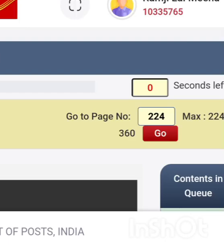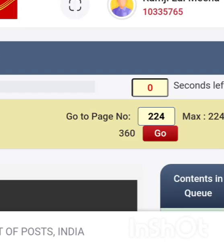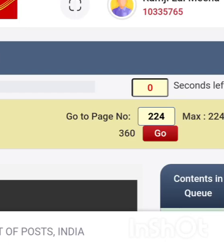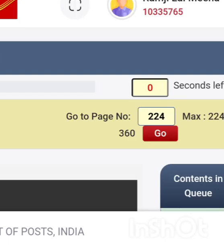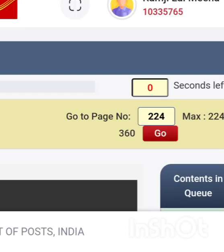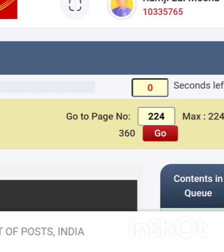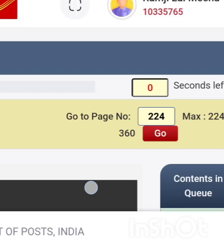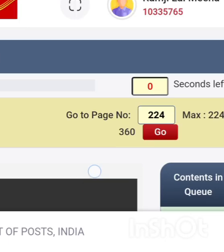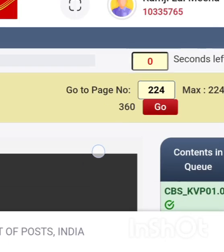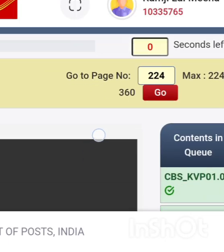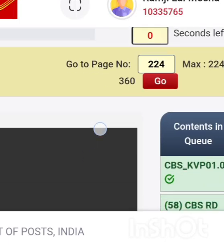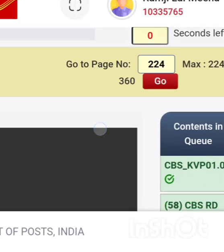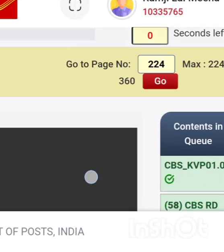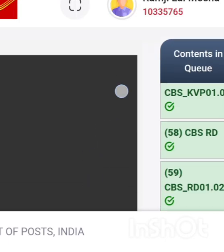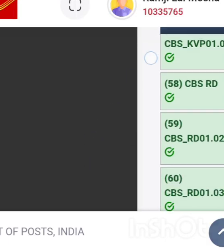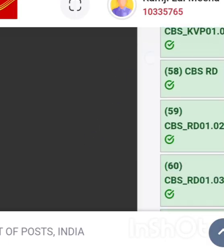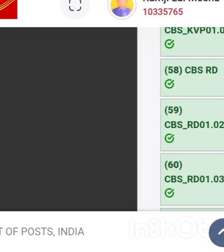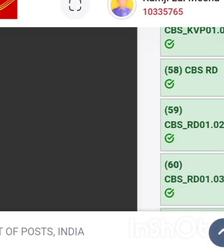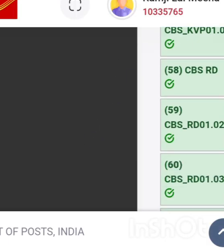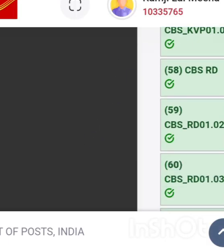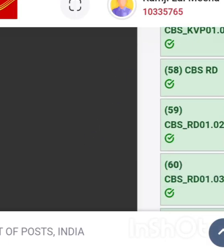Choose verify.